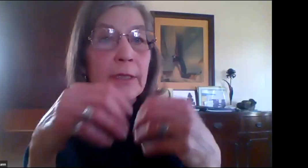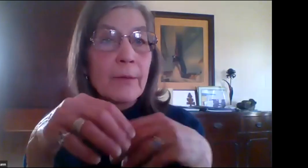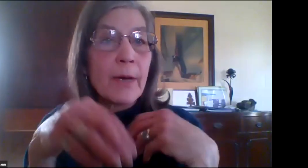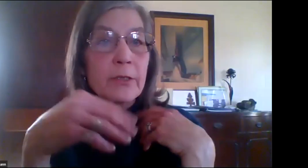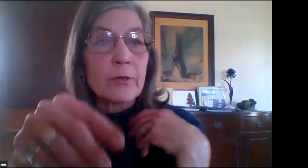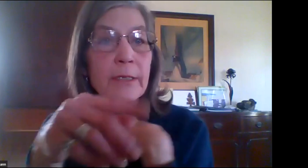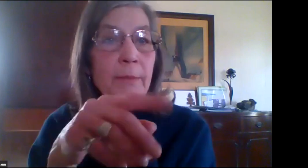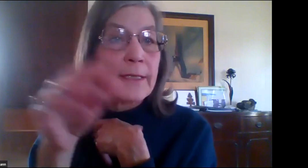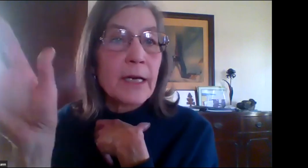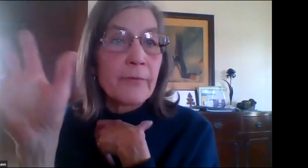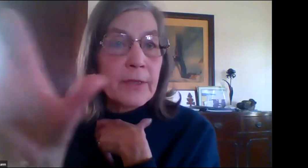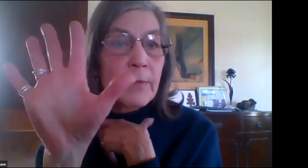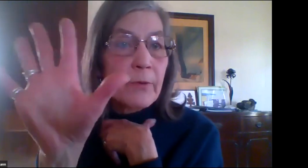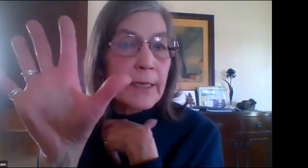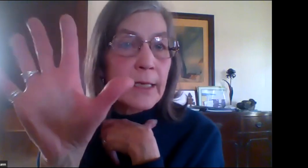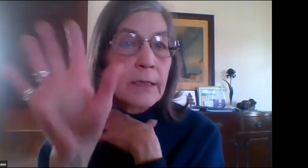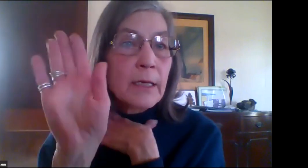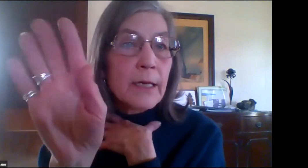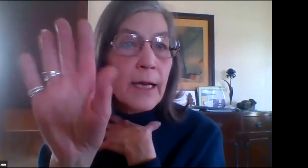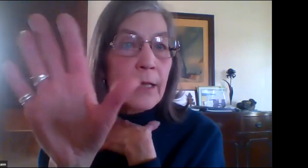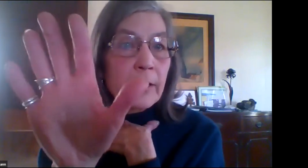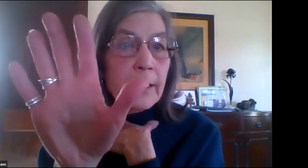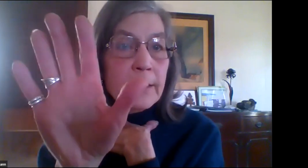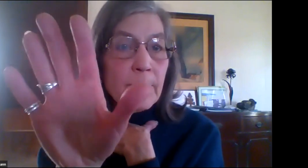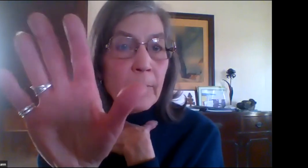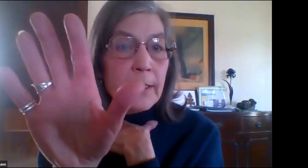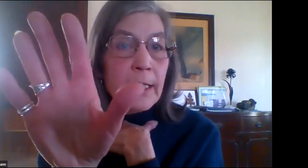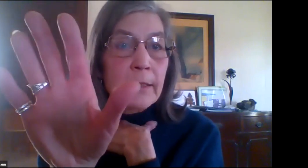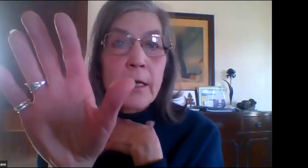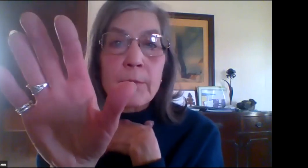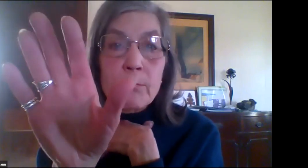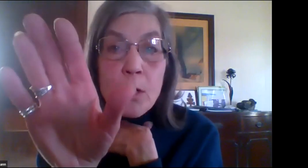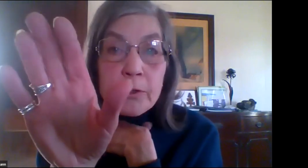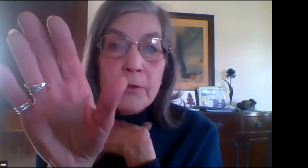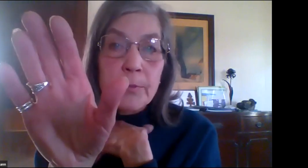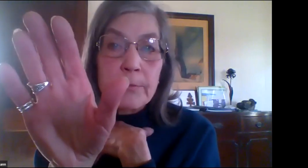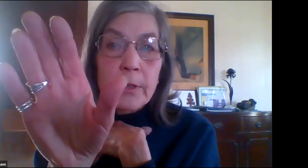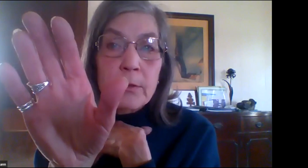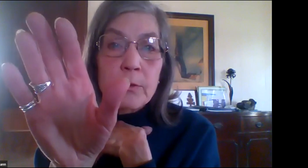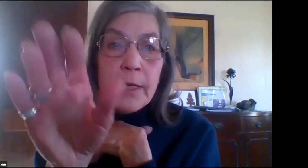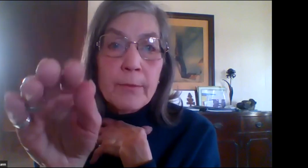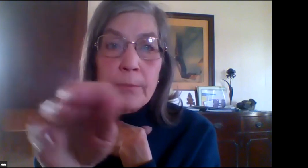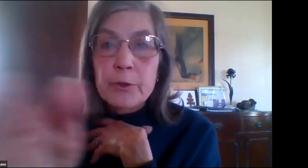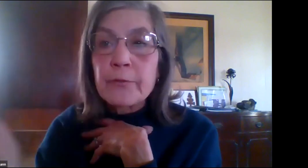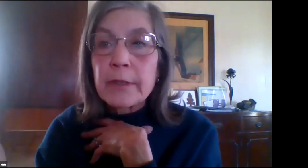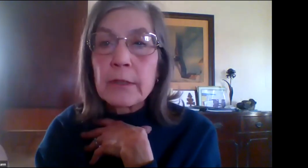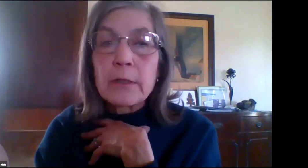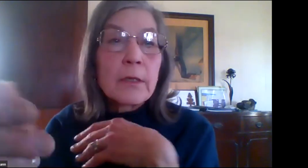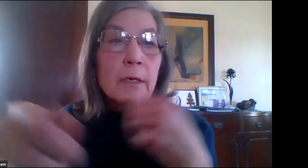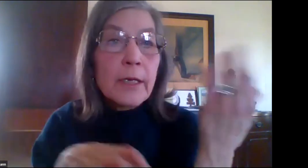at my screen myself? This is my right hand, and I Okay. look like it's my right hand. But Yep. most of the people that I'm observing, it